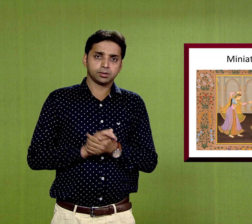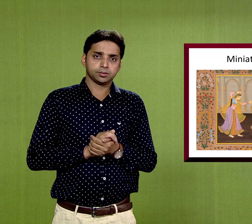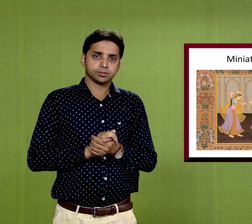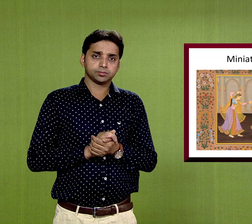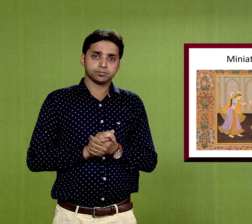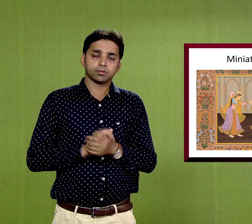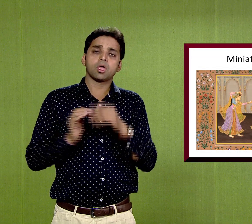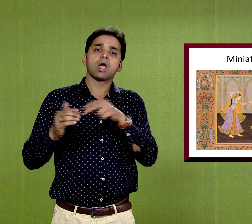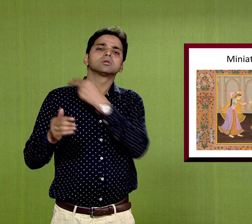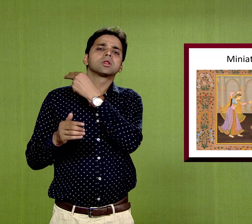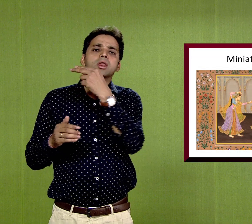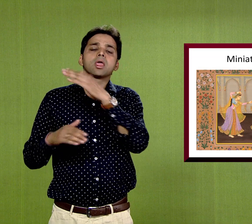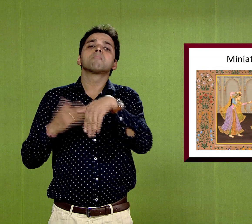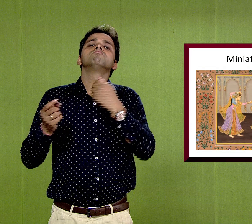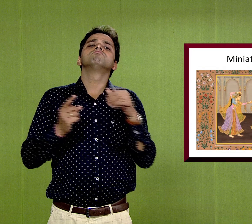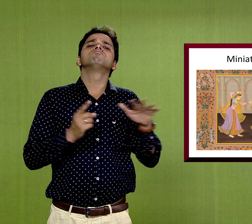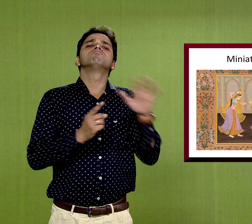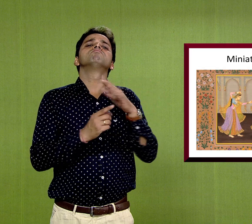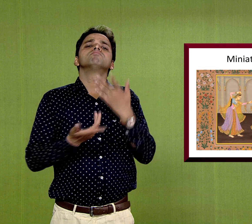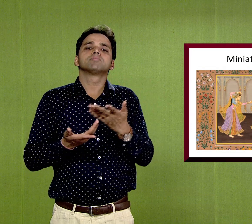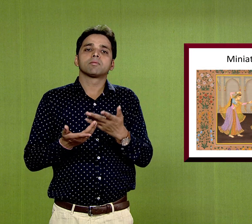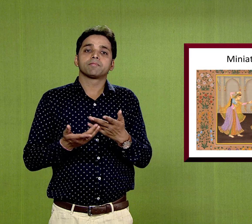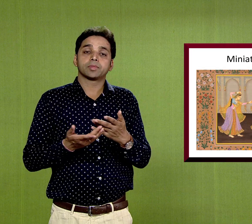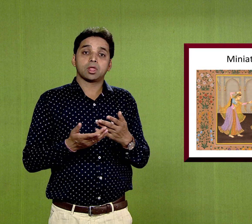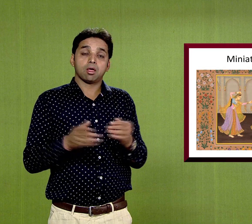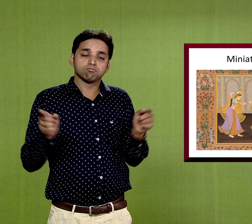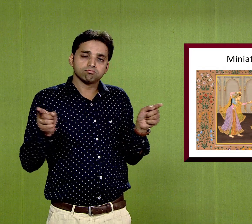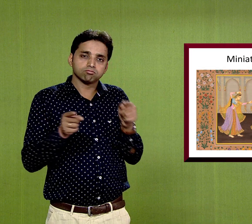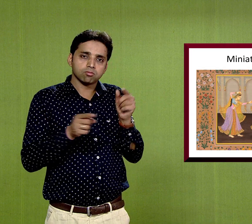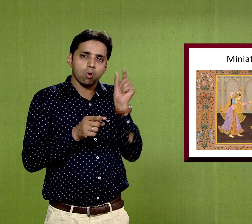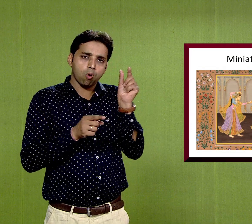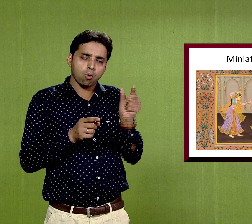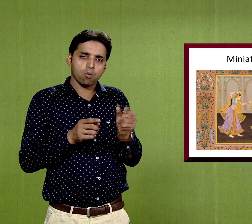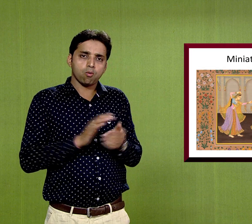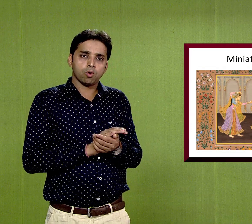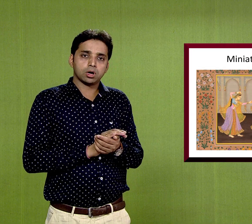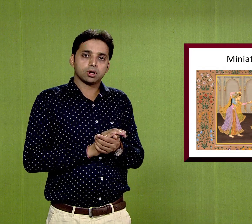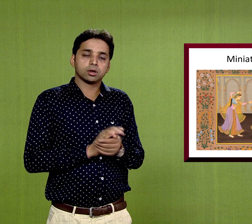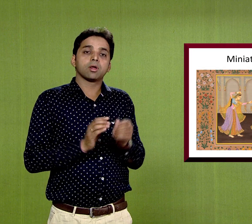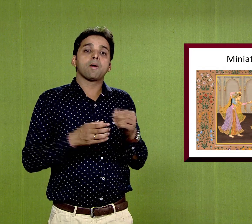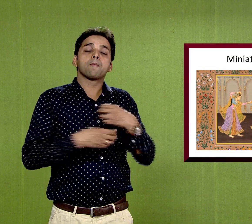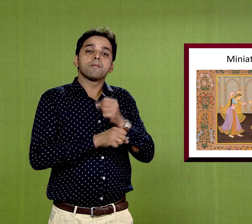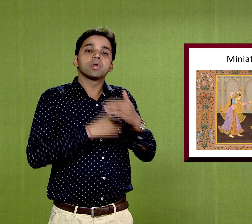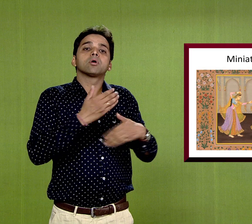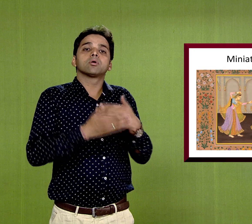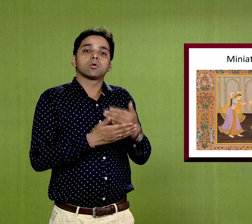as the name suggests were small works which were made on